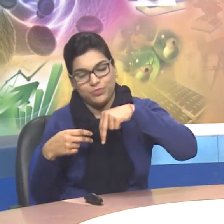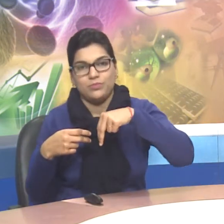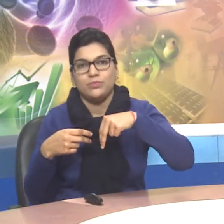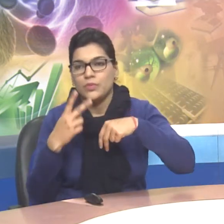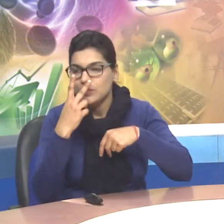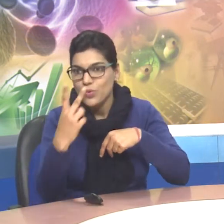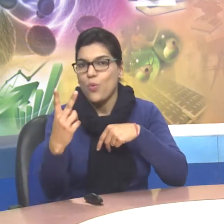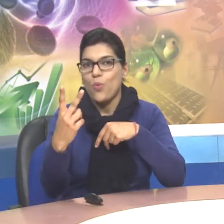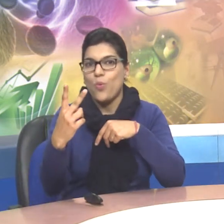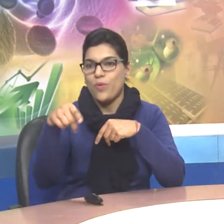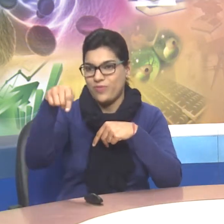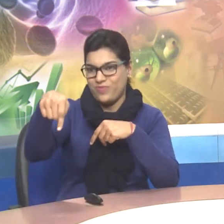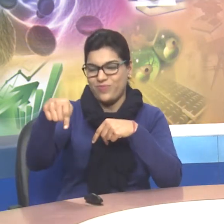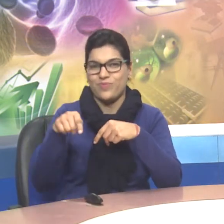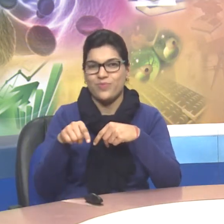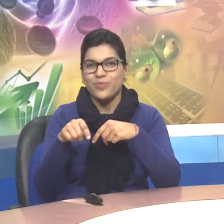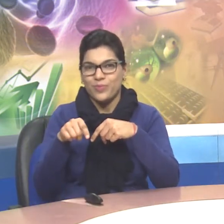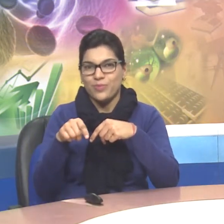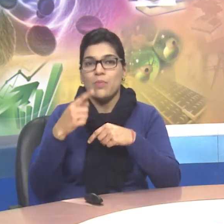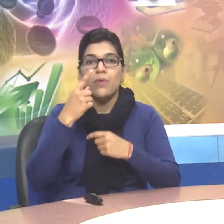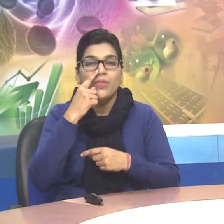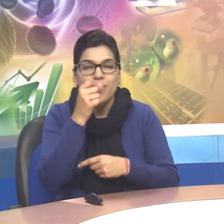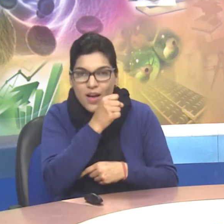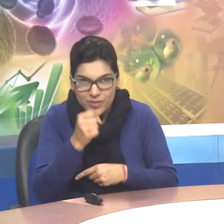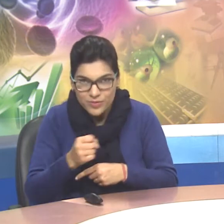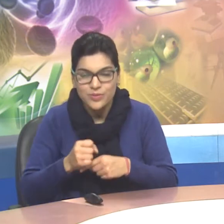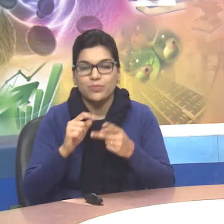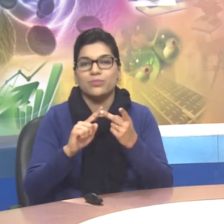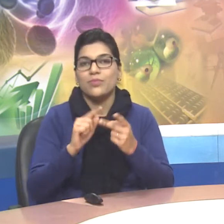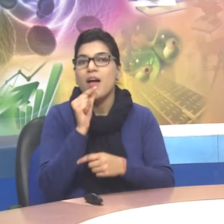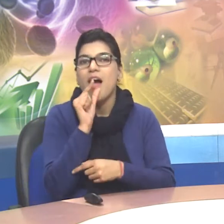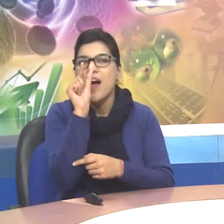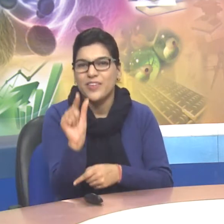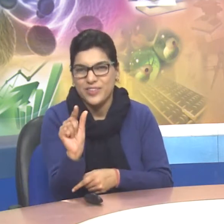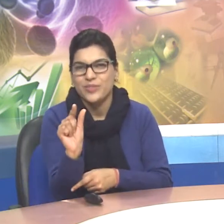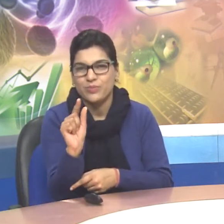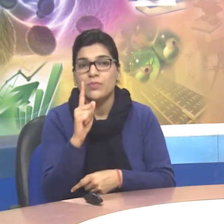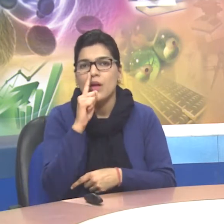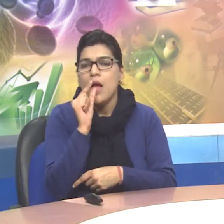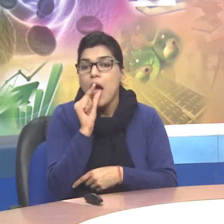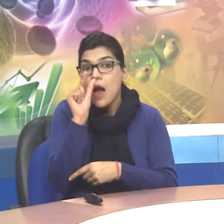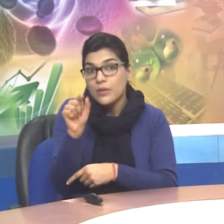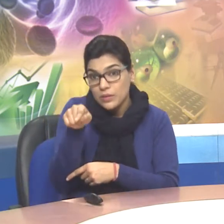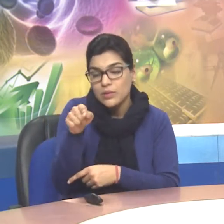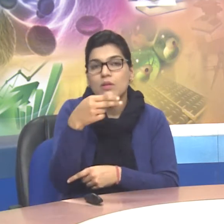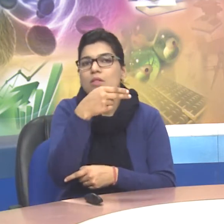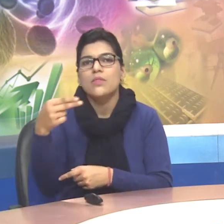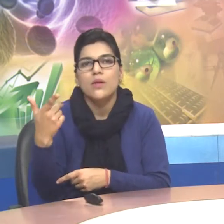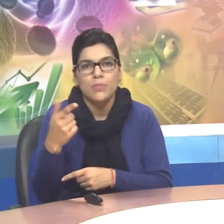As I turned to leave, I saw Dadima and Aunt